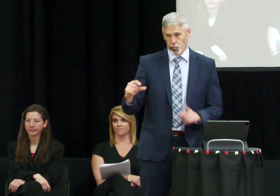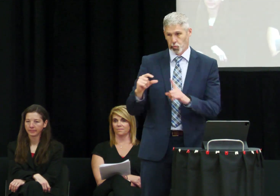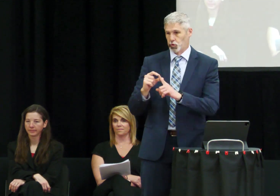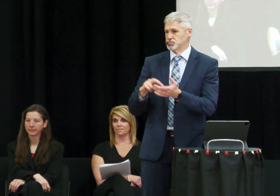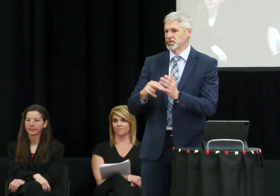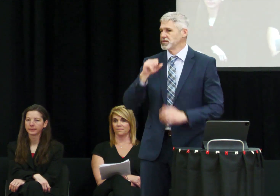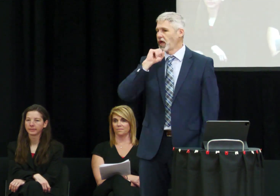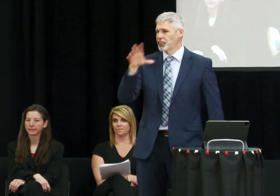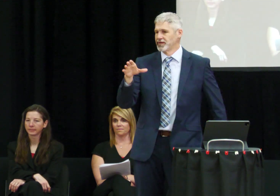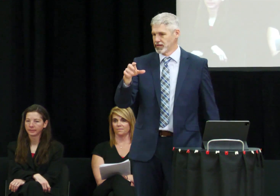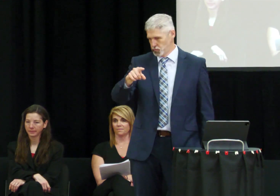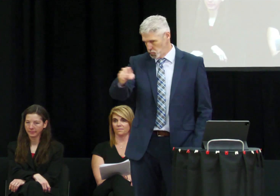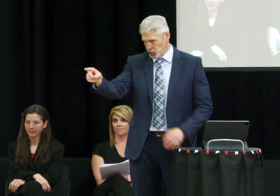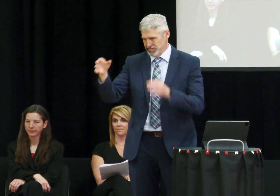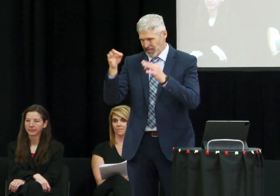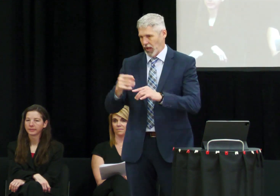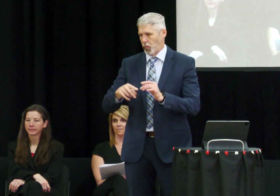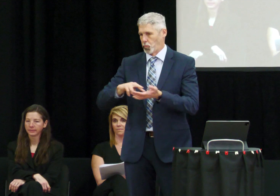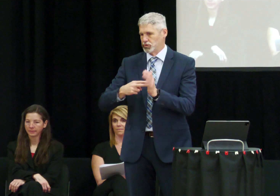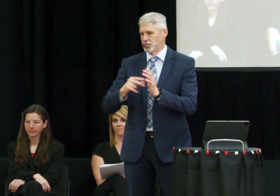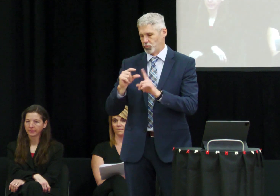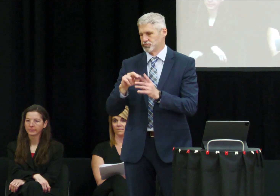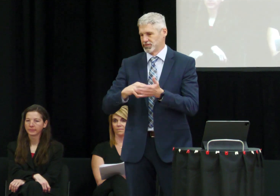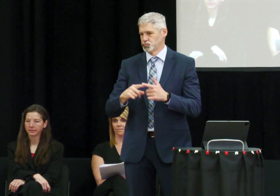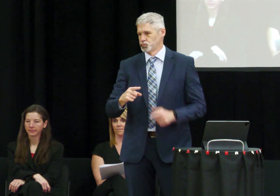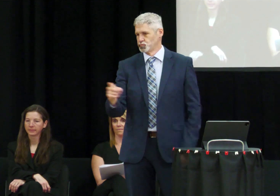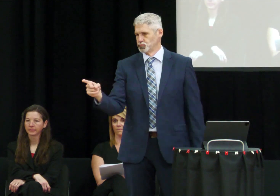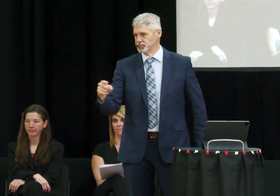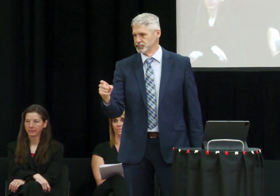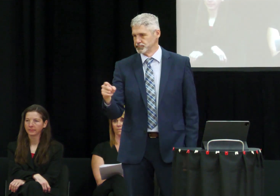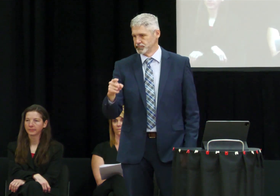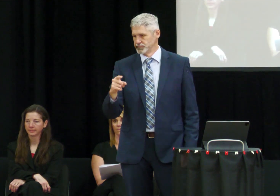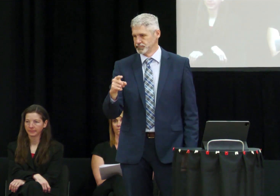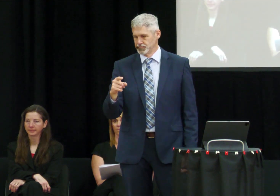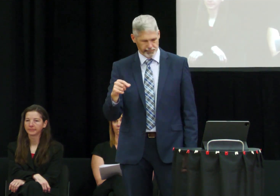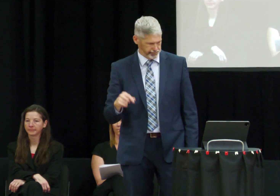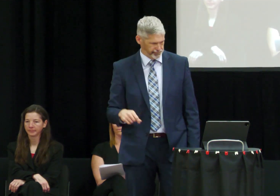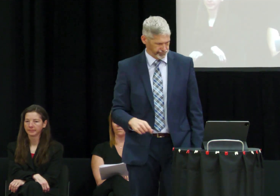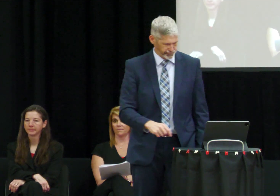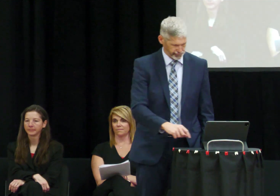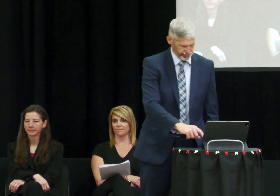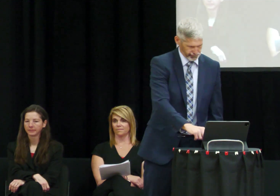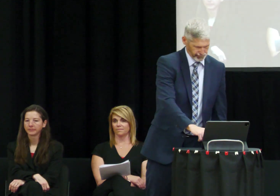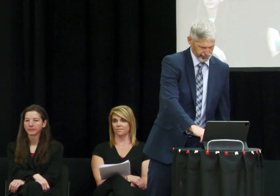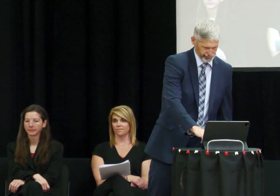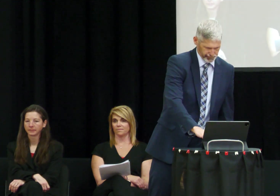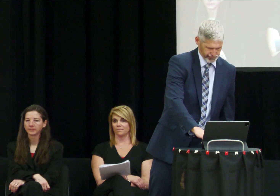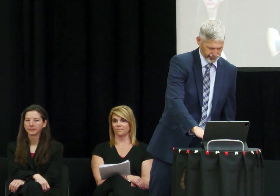you graduates, words mean nothing. You decide what words mean to you.